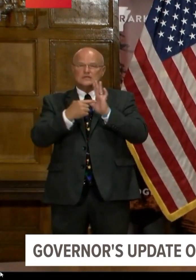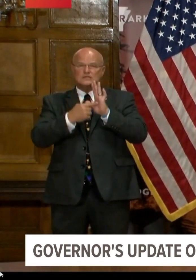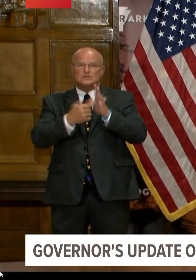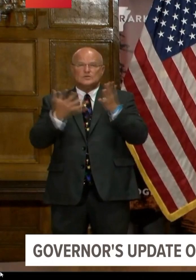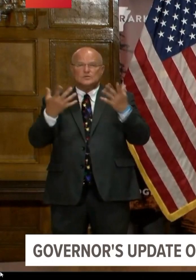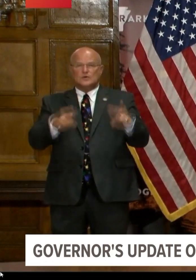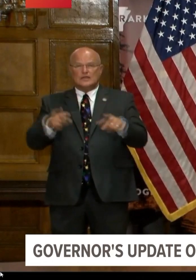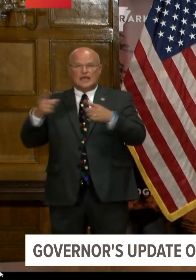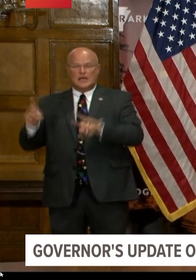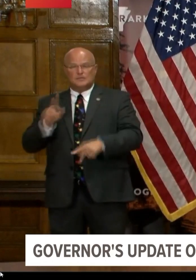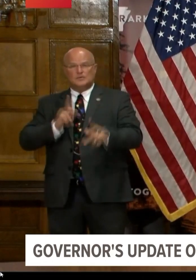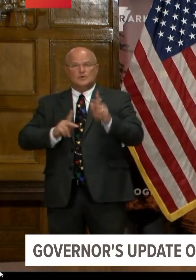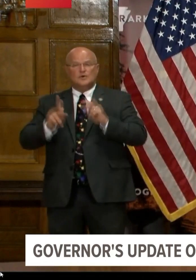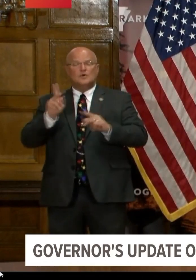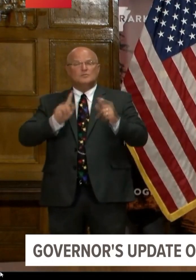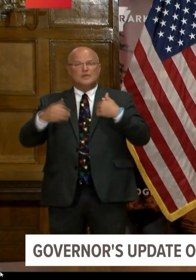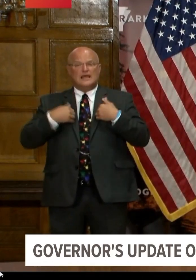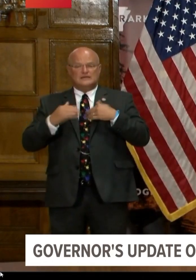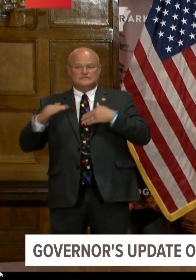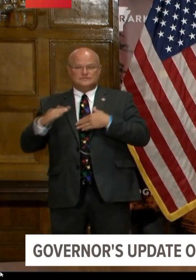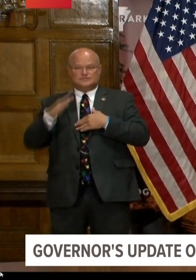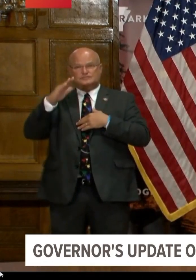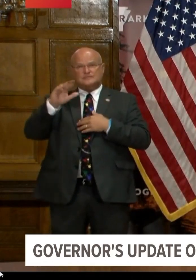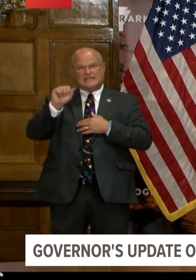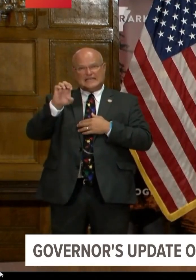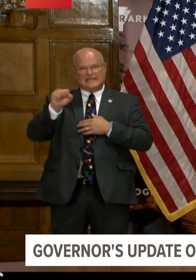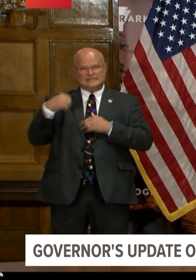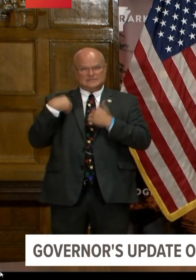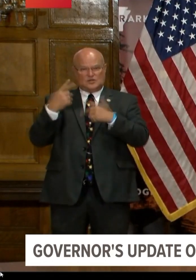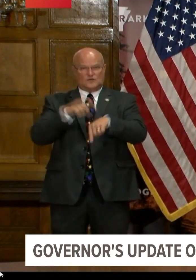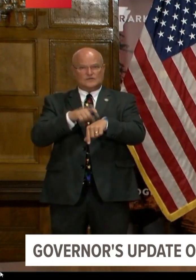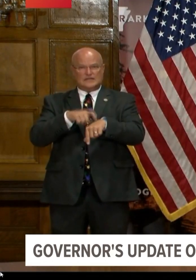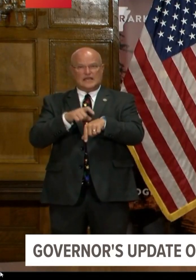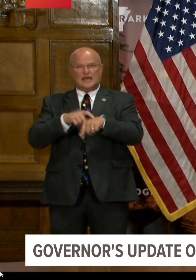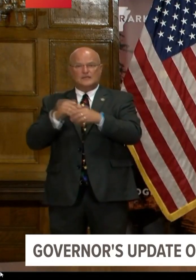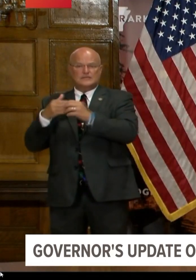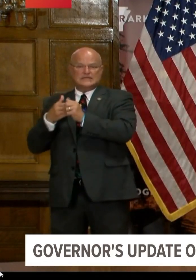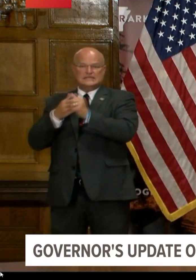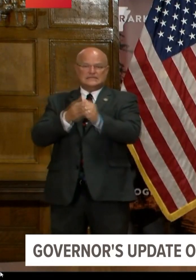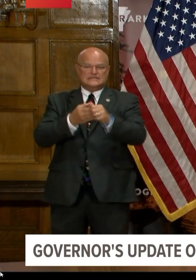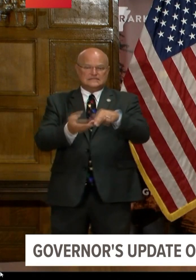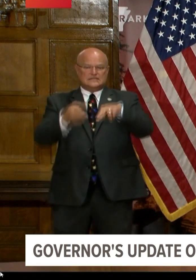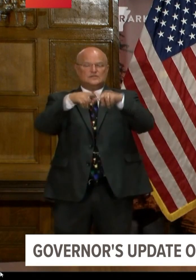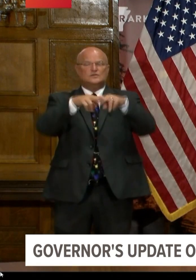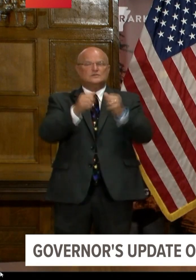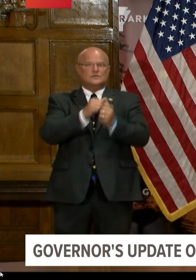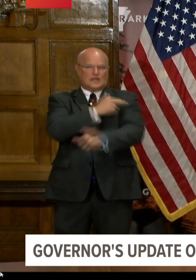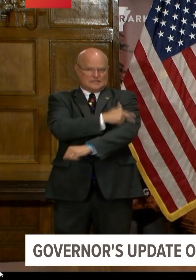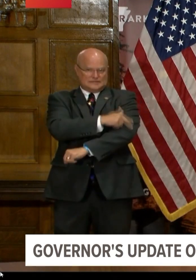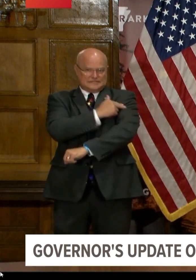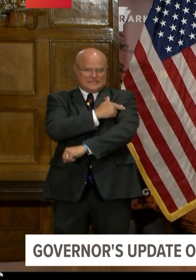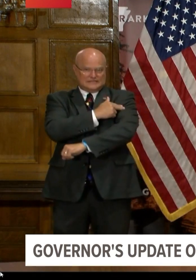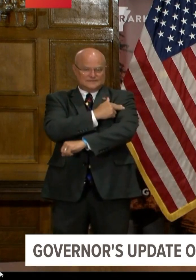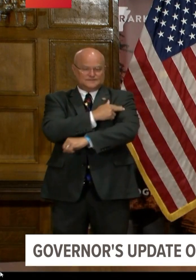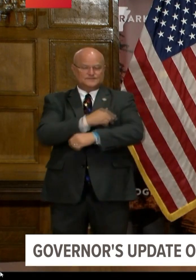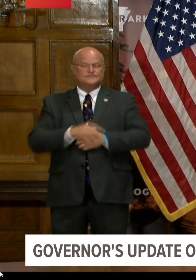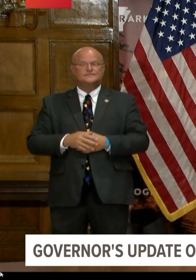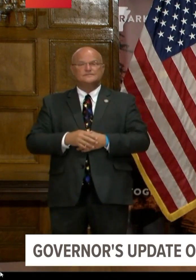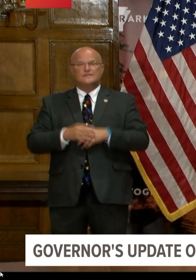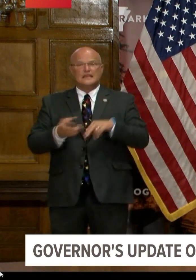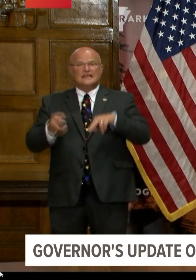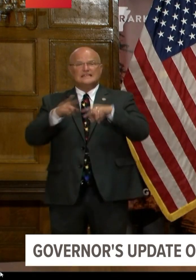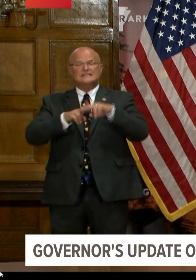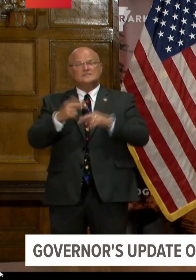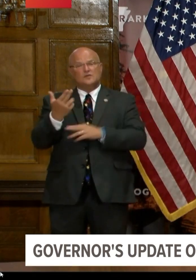what happens whenever you have an uptick in cases. Over time, it leads to an increase in hospitalizations. We have an